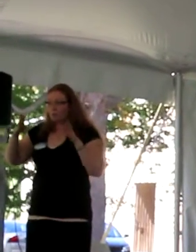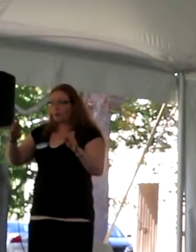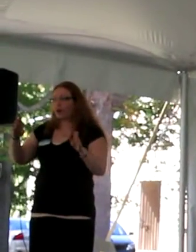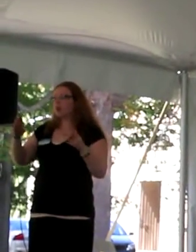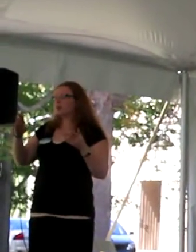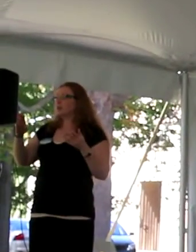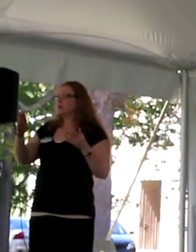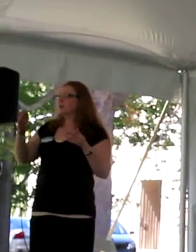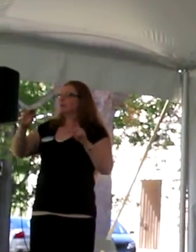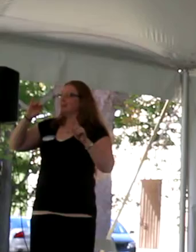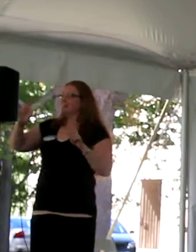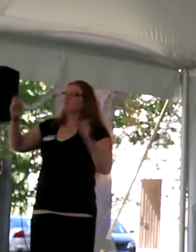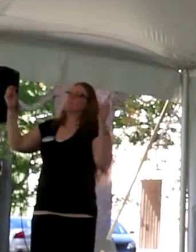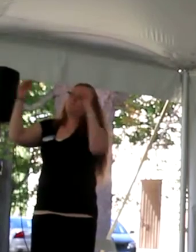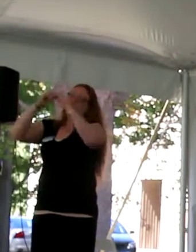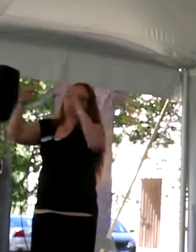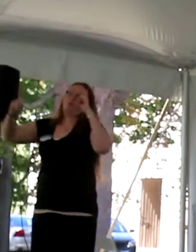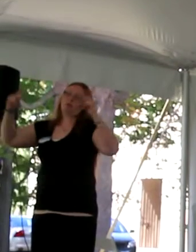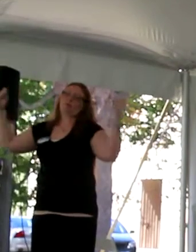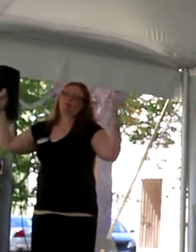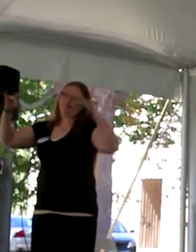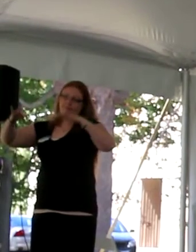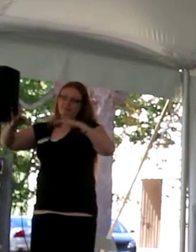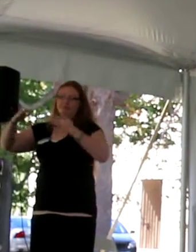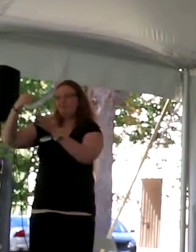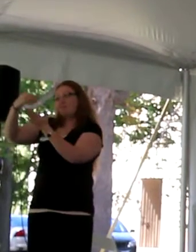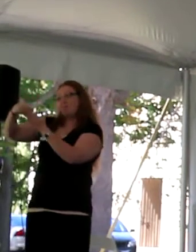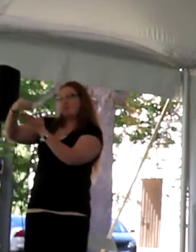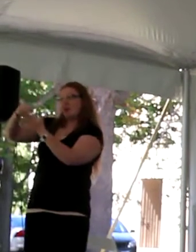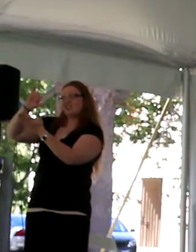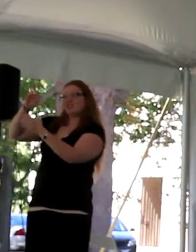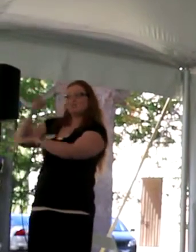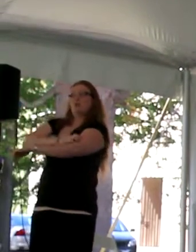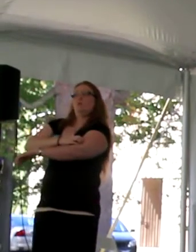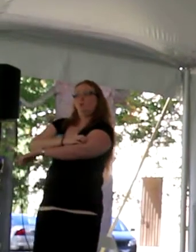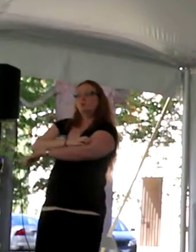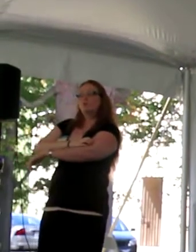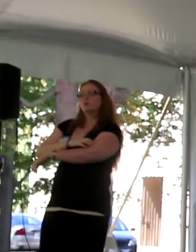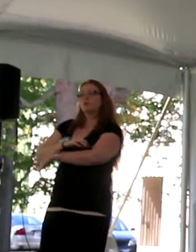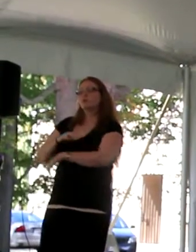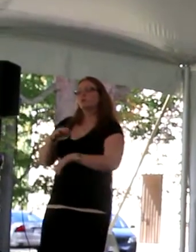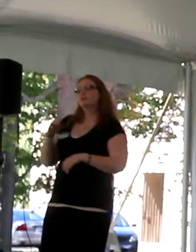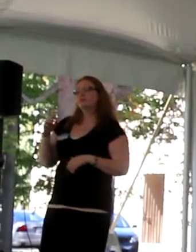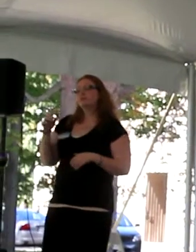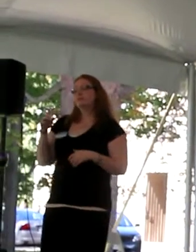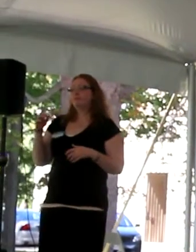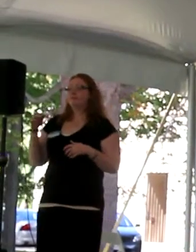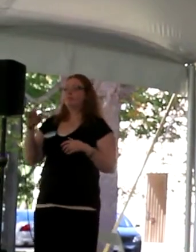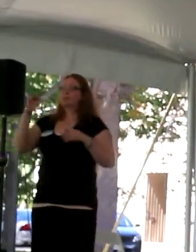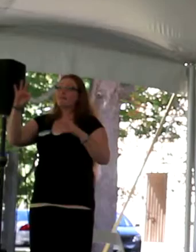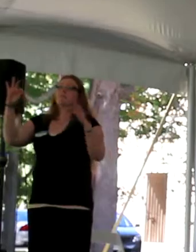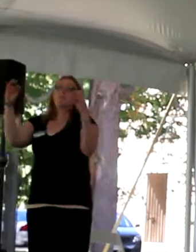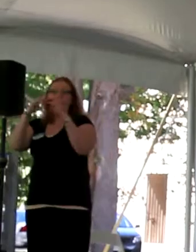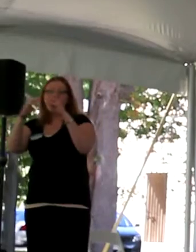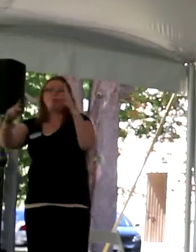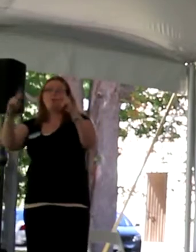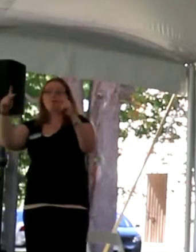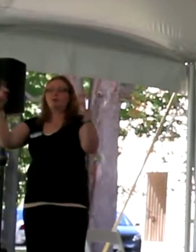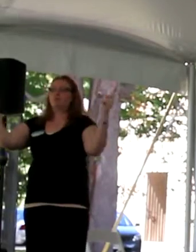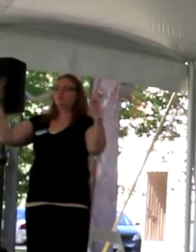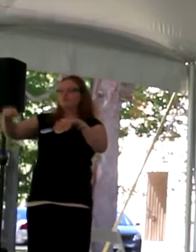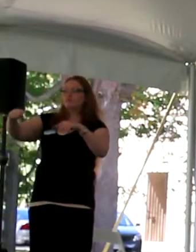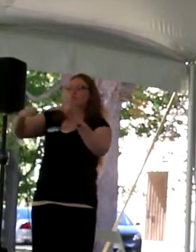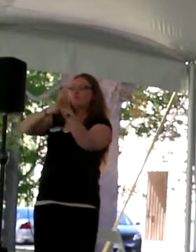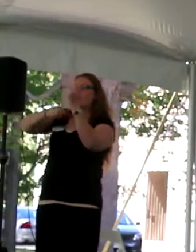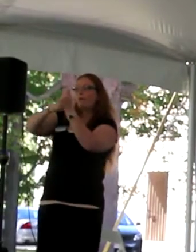that is by growing the numbers. You know how it is. You know, money talks. And, you know, the more people that come out and